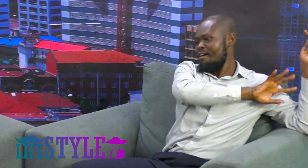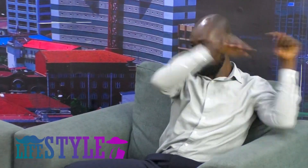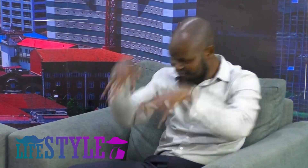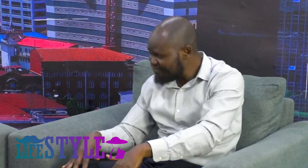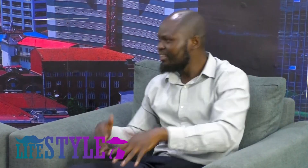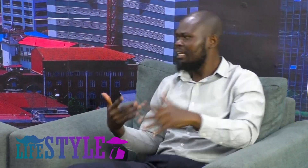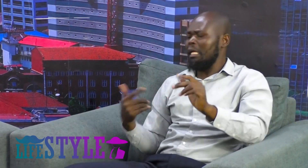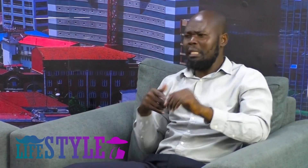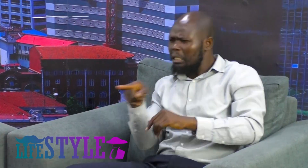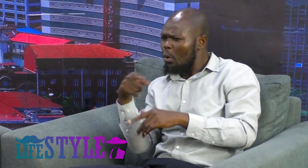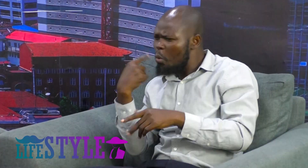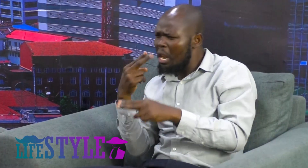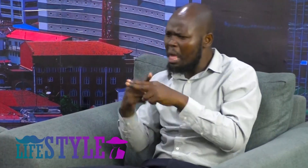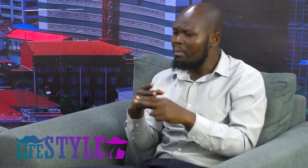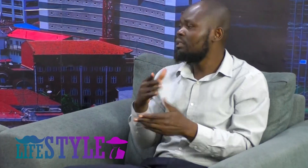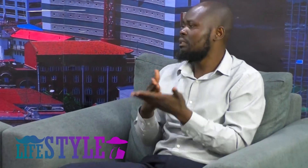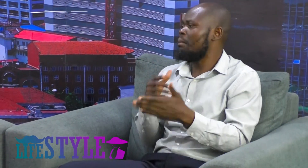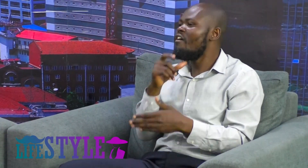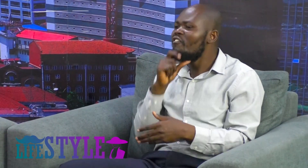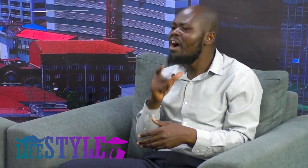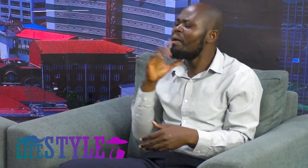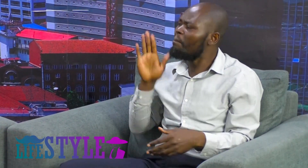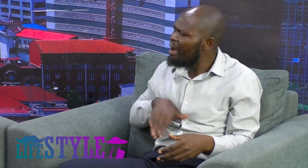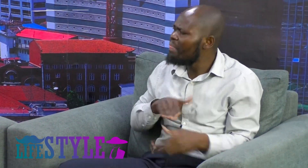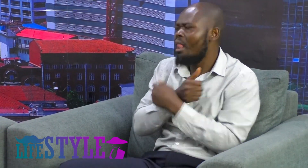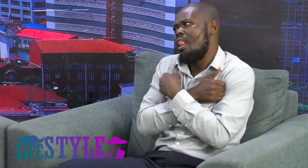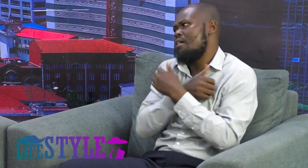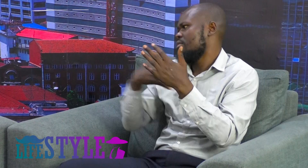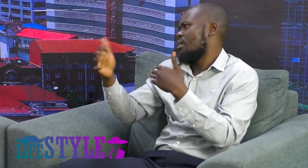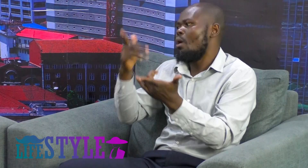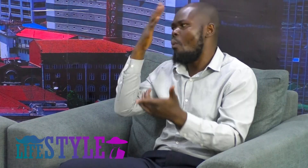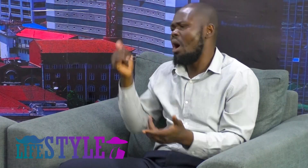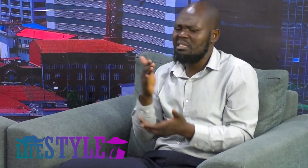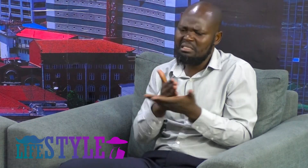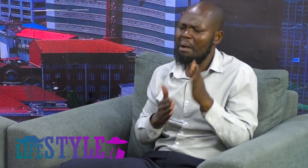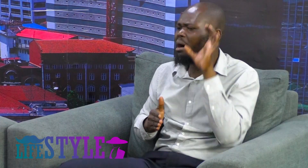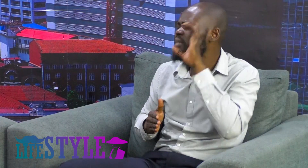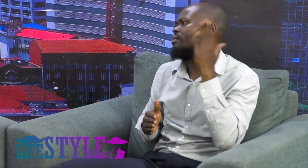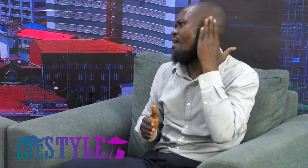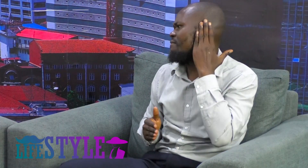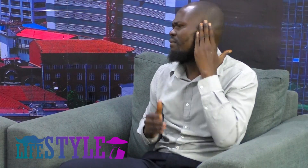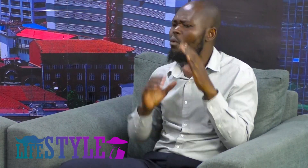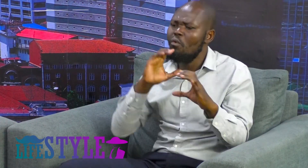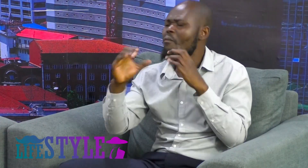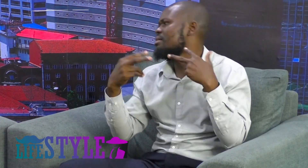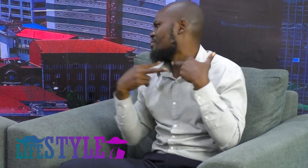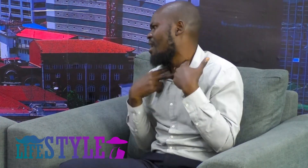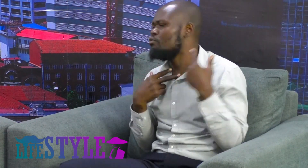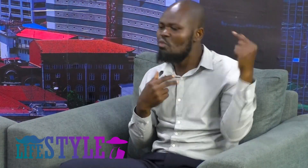it's time to come for attachment, then sometimes it's full, so they have to wait, and sometimes they come to learn.